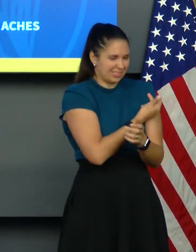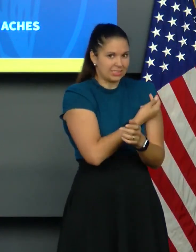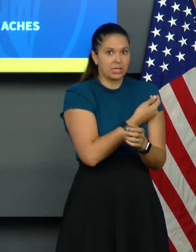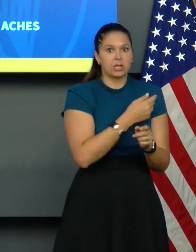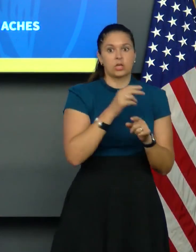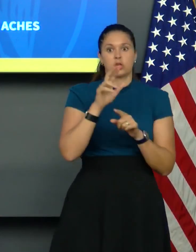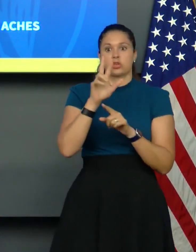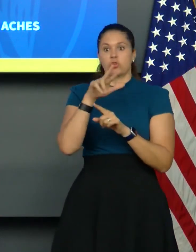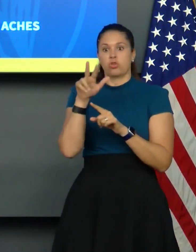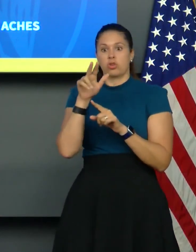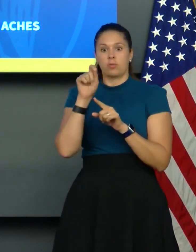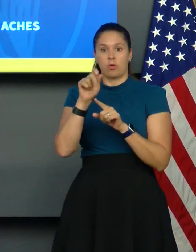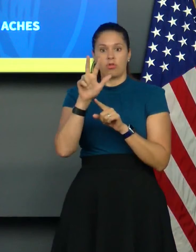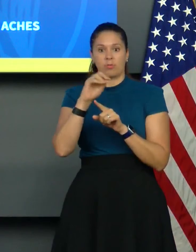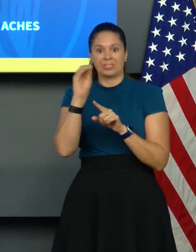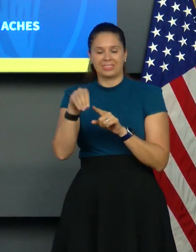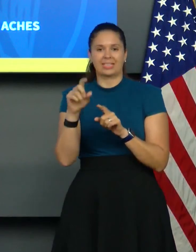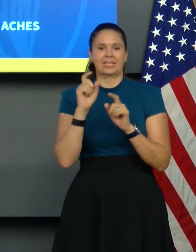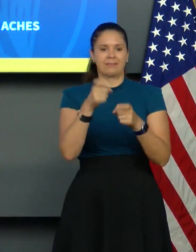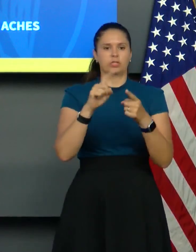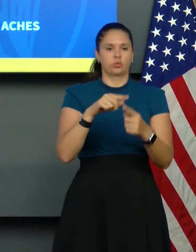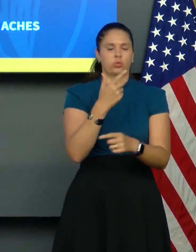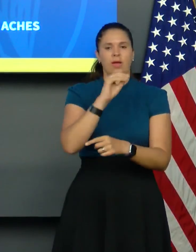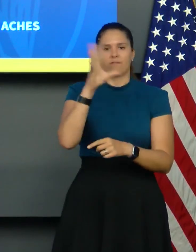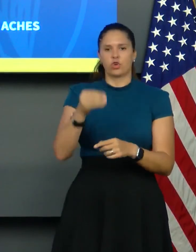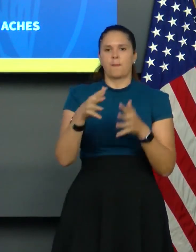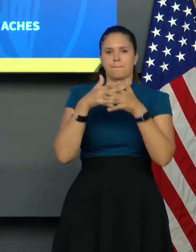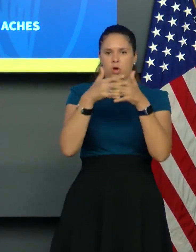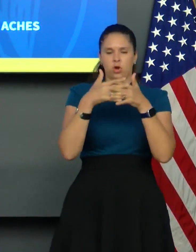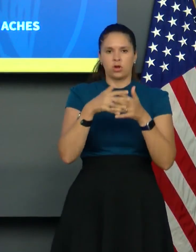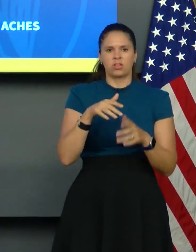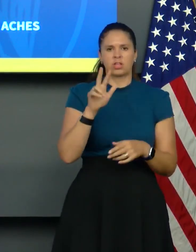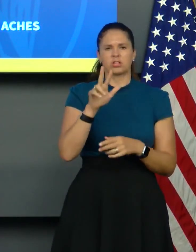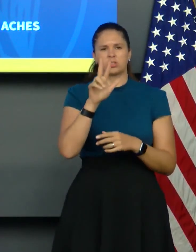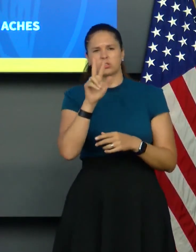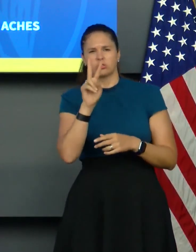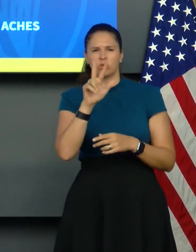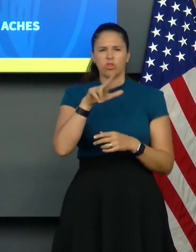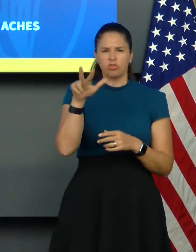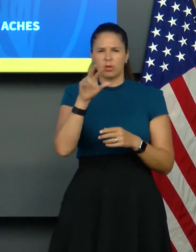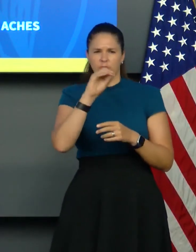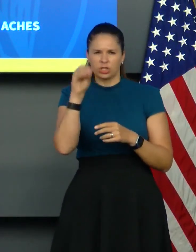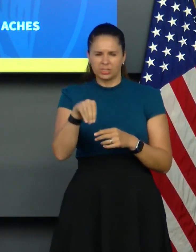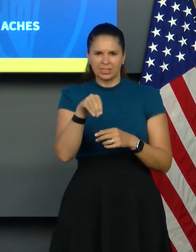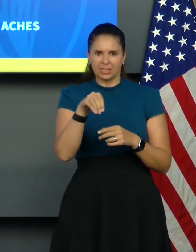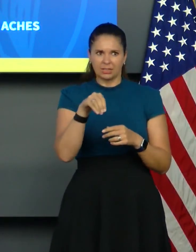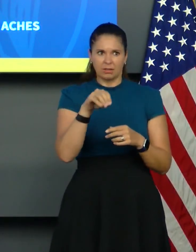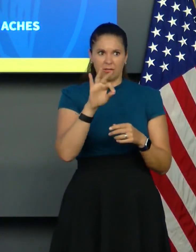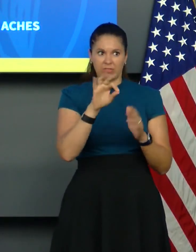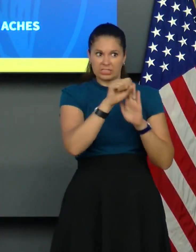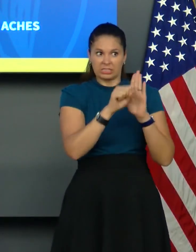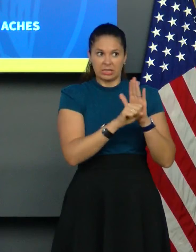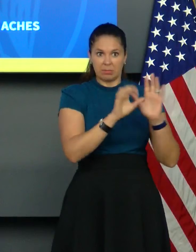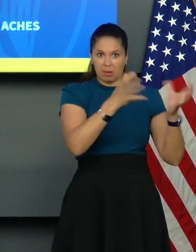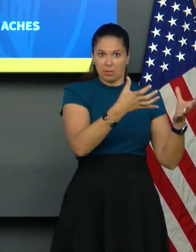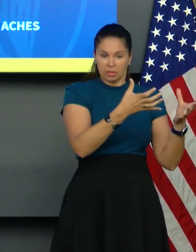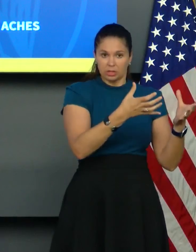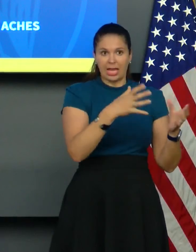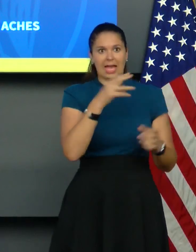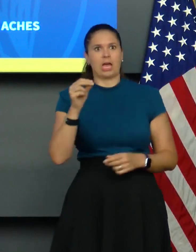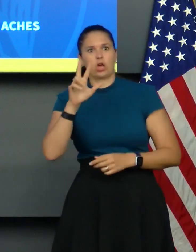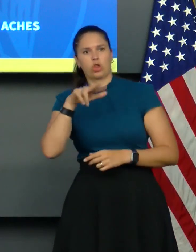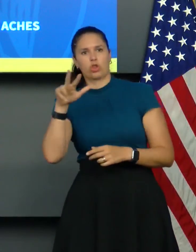African Americans. African Americans are about 32 to 33% of our state's population. If you take